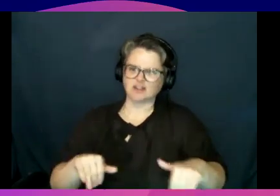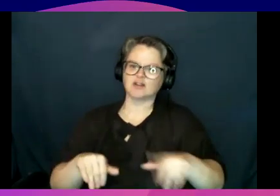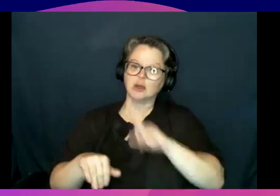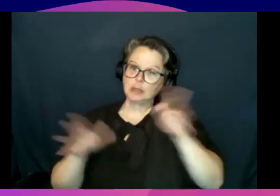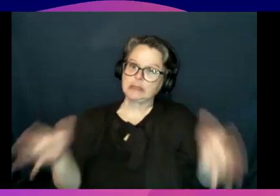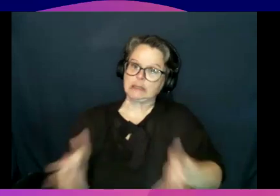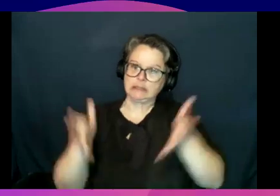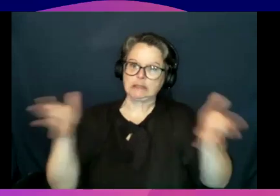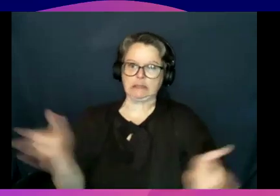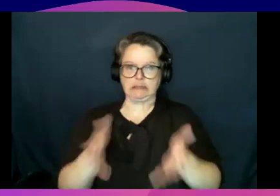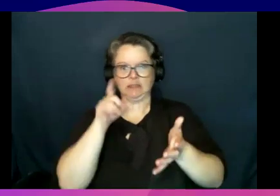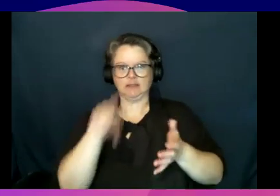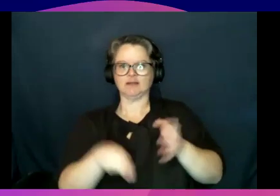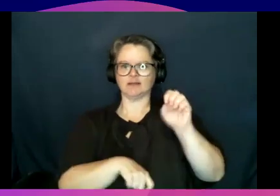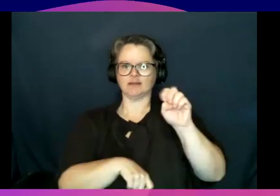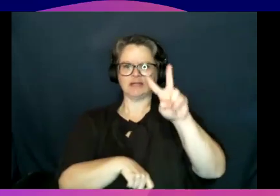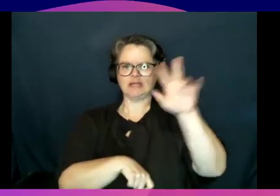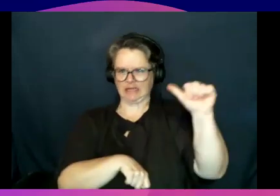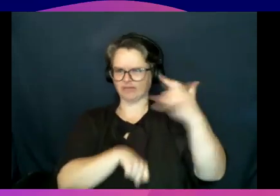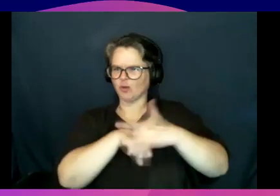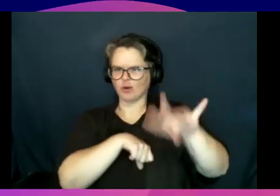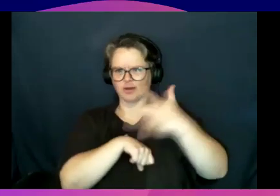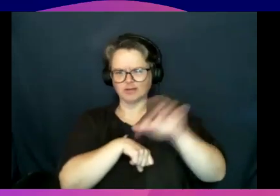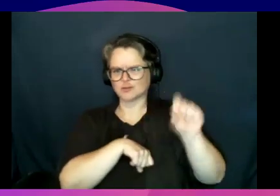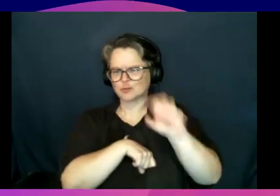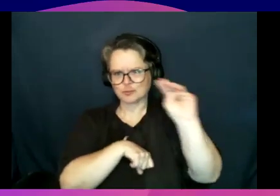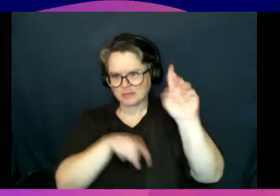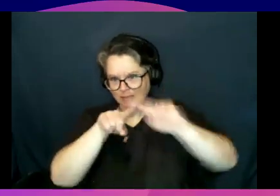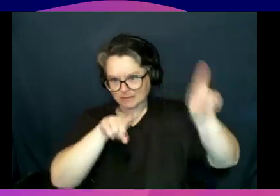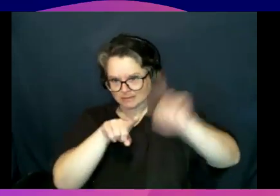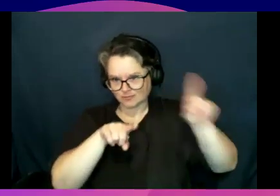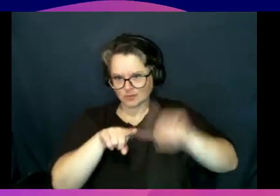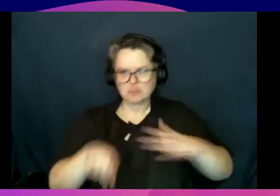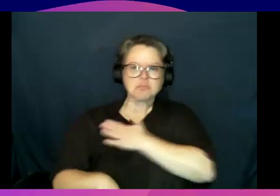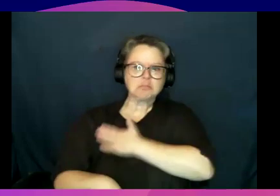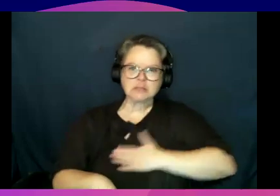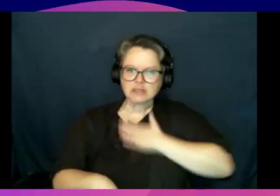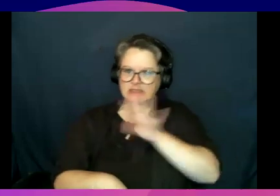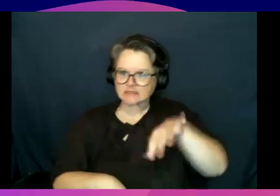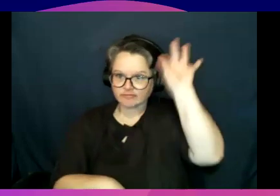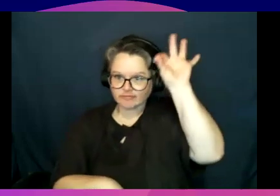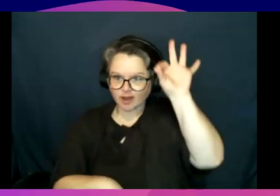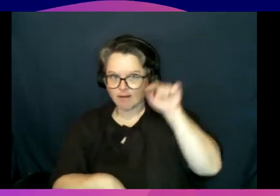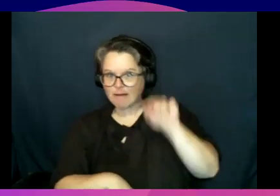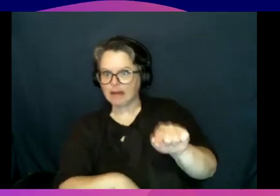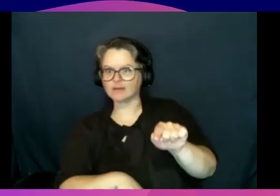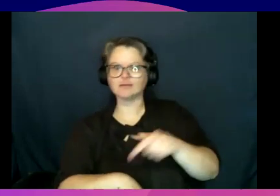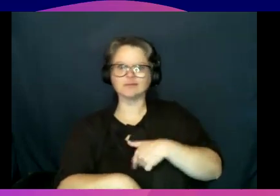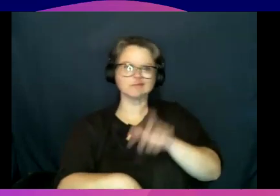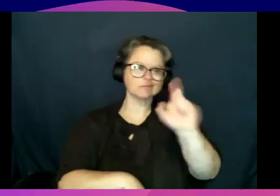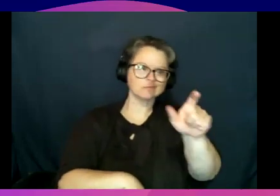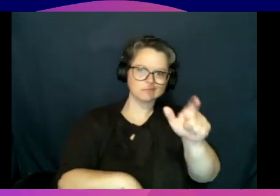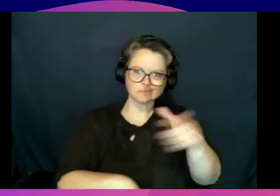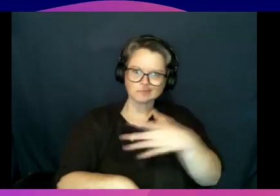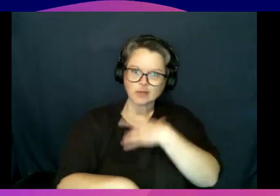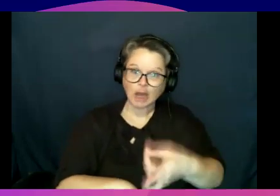media, like, share, comment, do the social media thing. We need to be able to have these conversations in more public